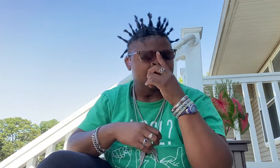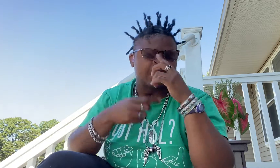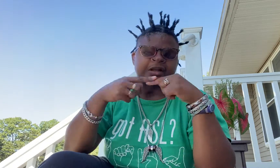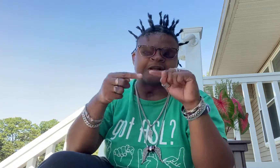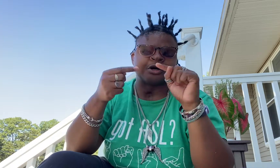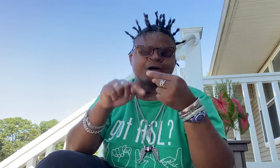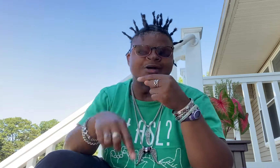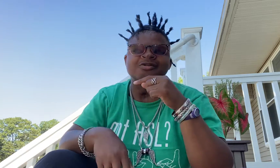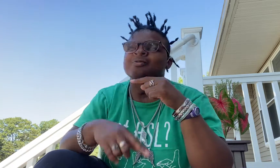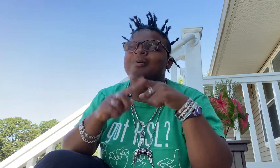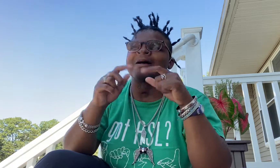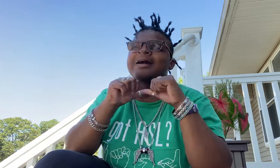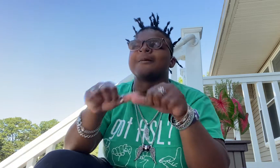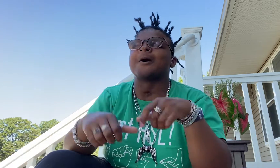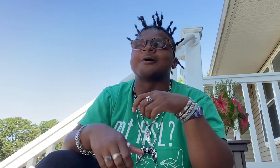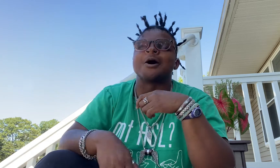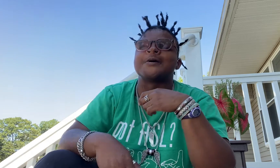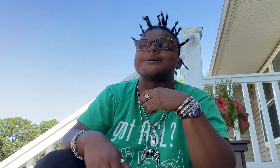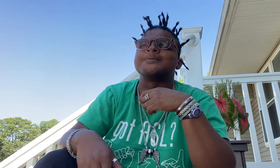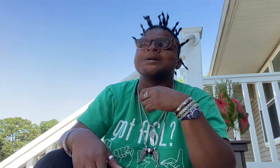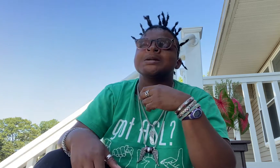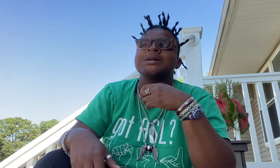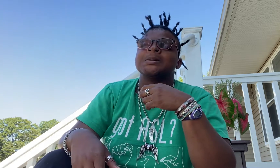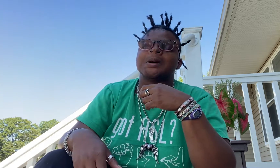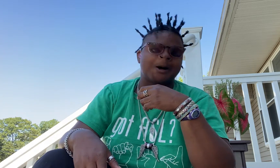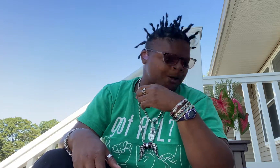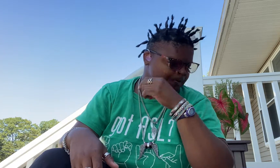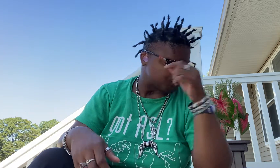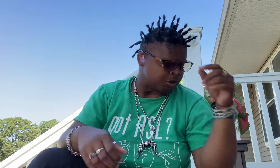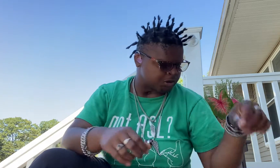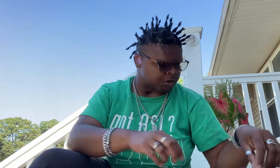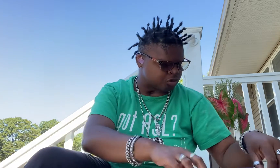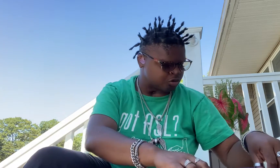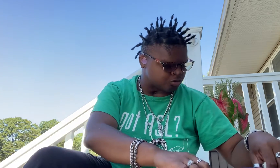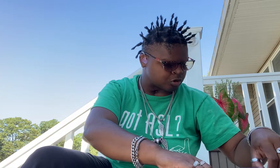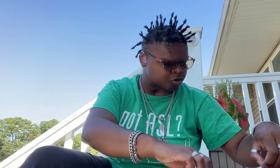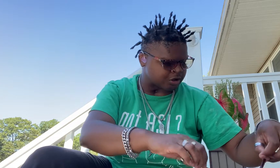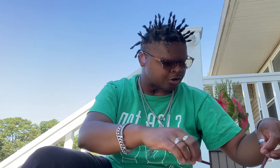It still hurts, but I kept on going. These are the 2 crochet hooks